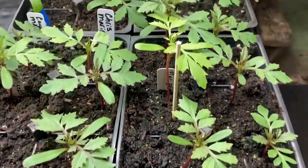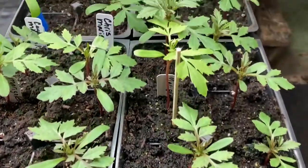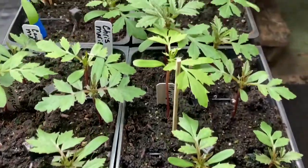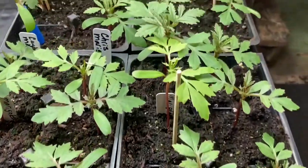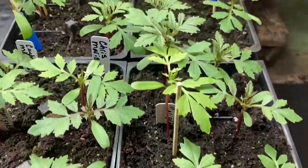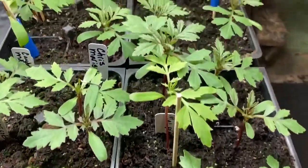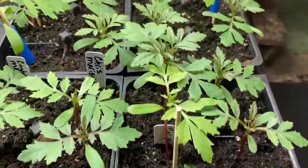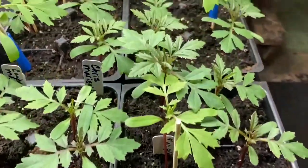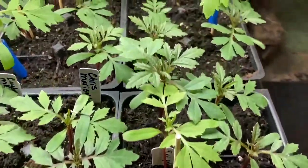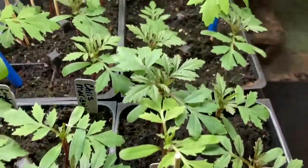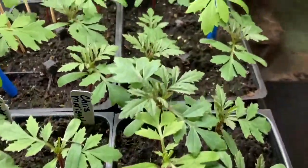difference.